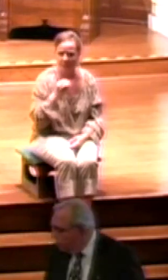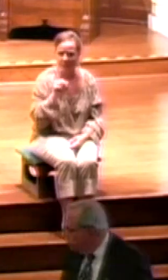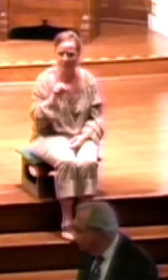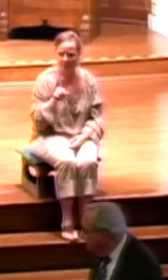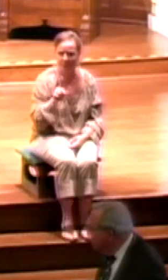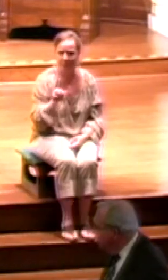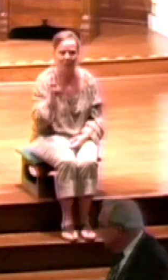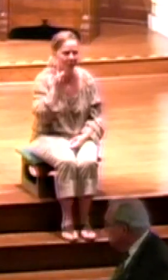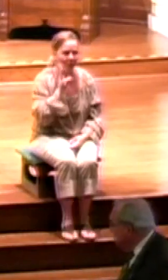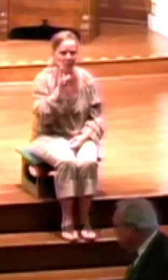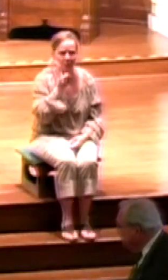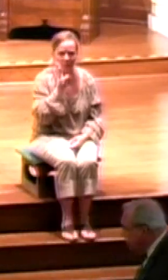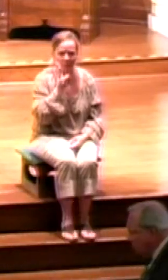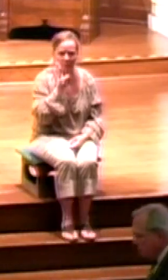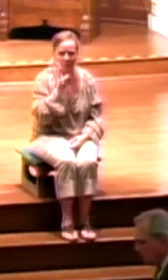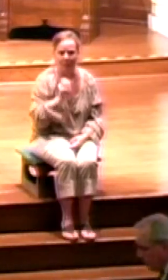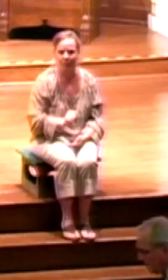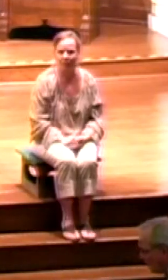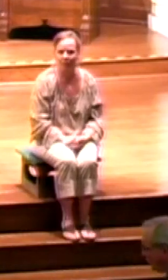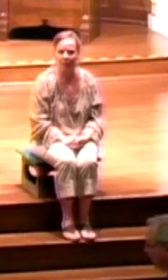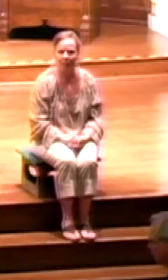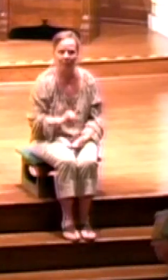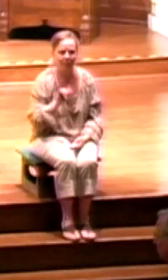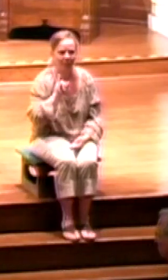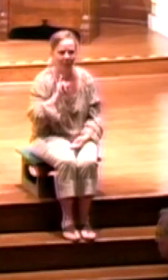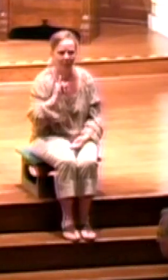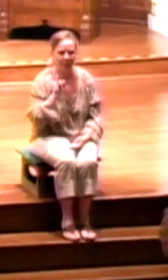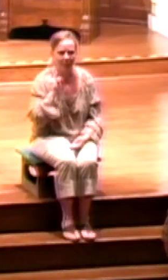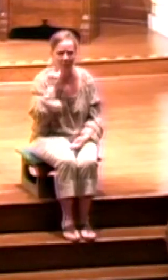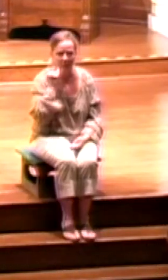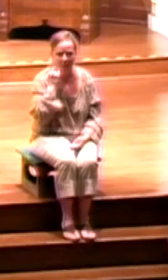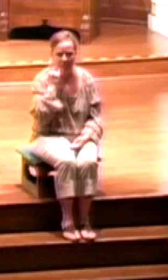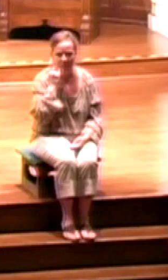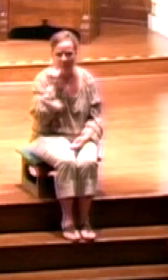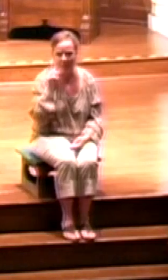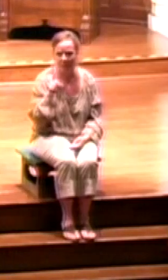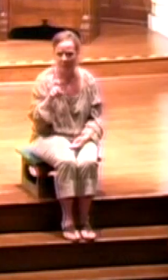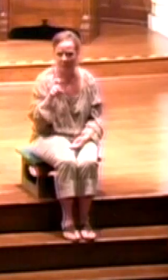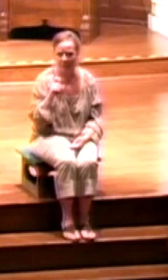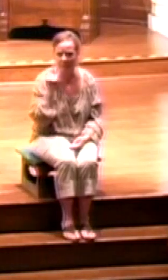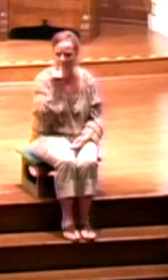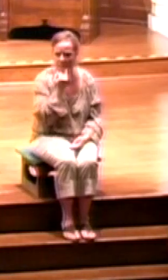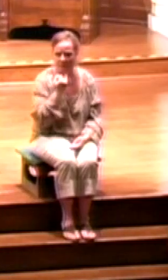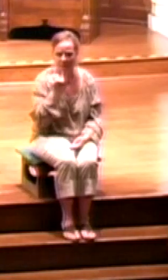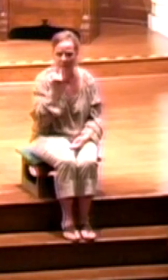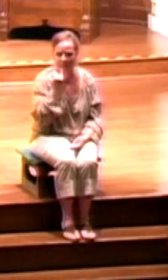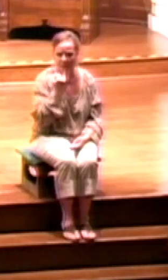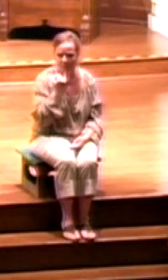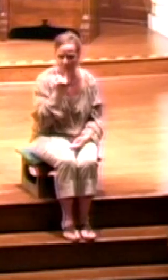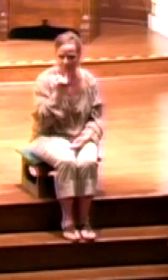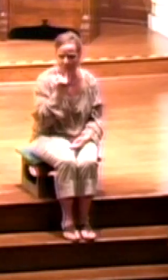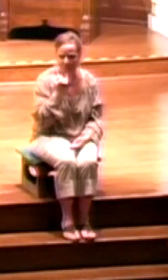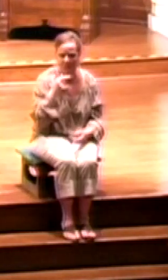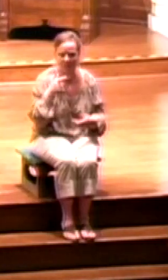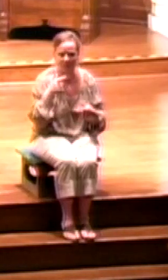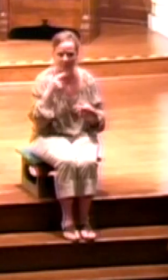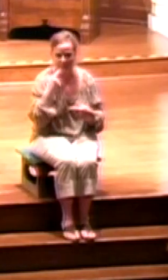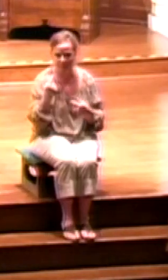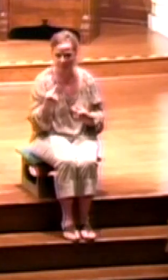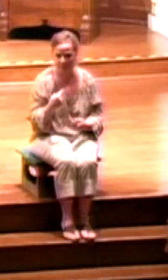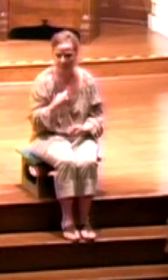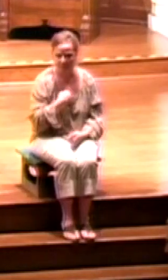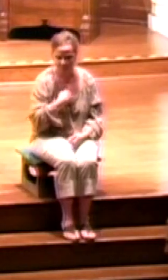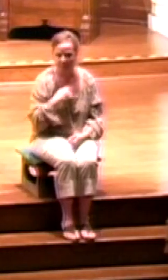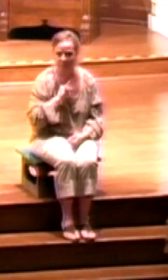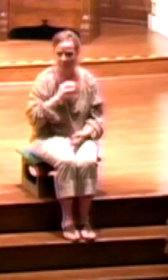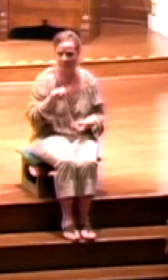regular wine kind of thing. The other thing is a grape juice. If you need to have grape juice because wine would diminish this celebration, let me know and I'll make sure I give